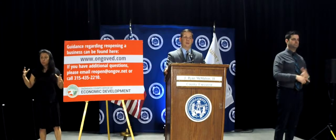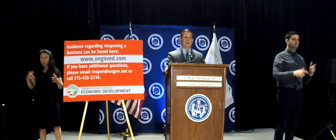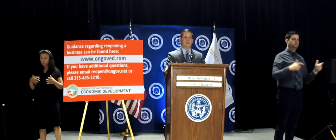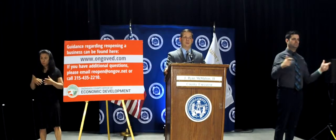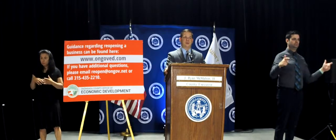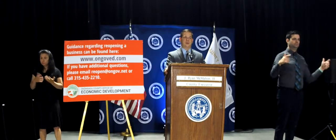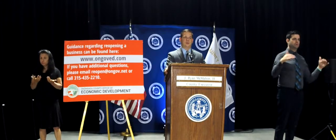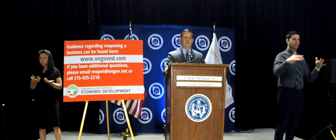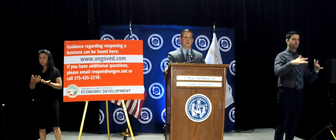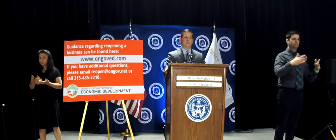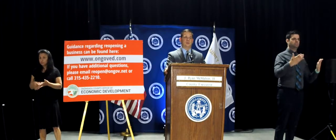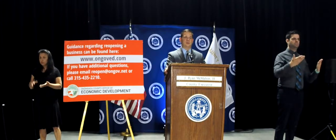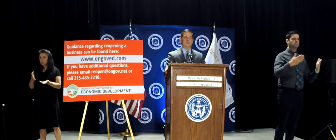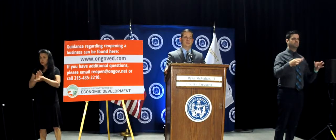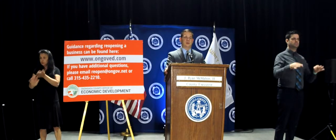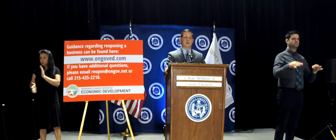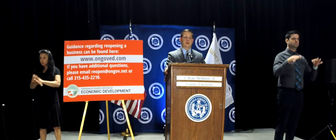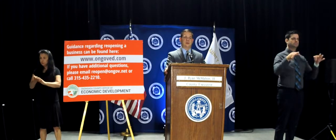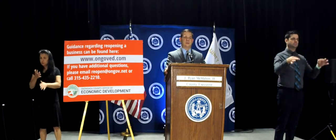but